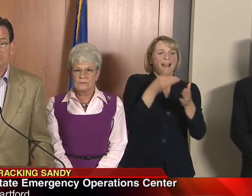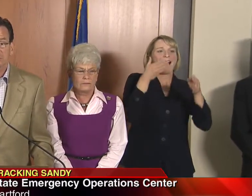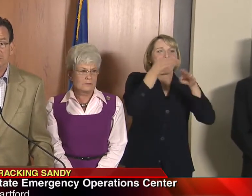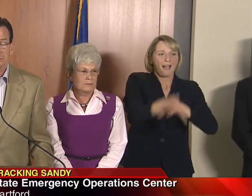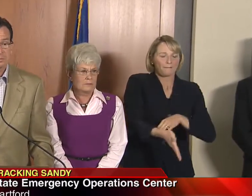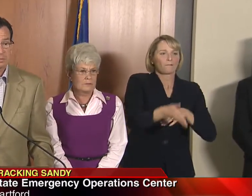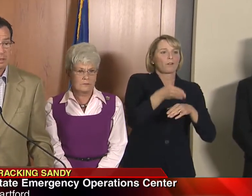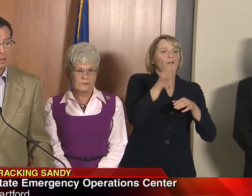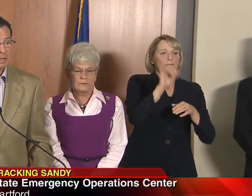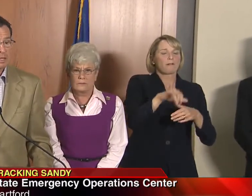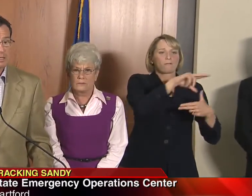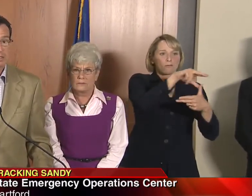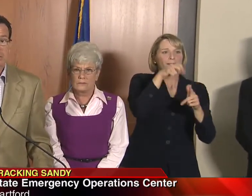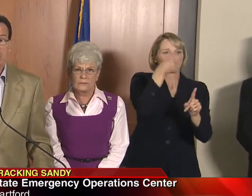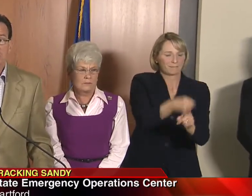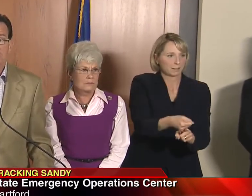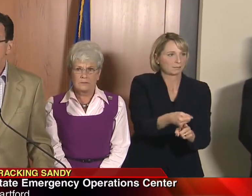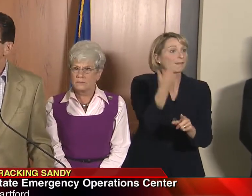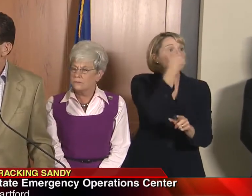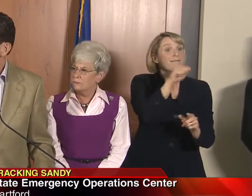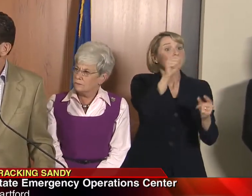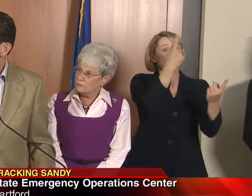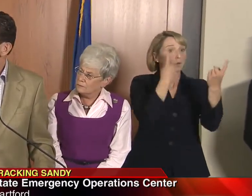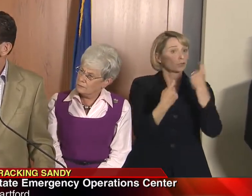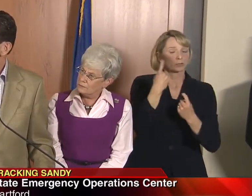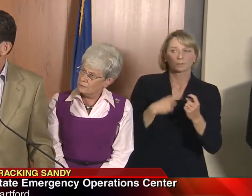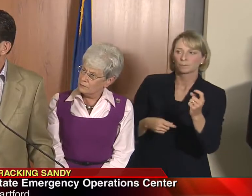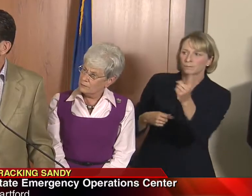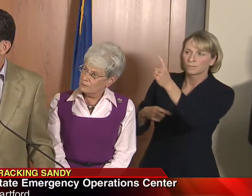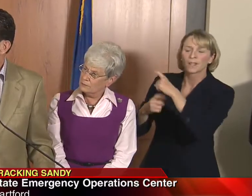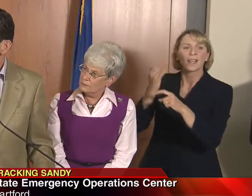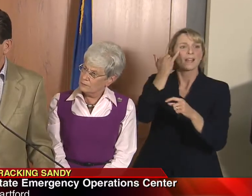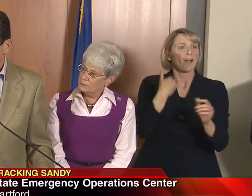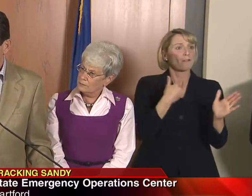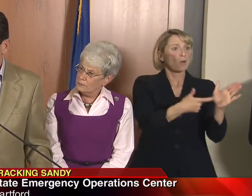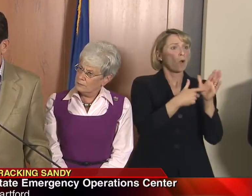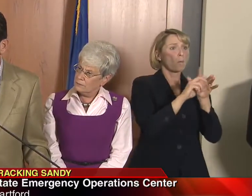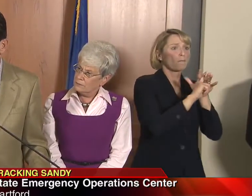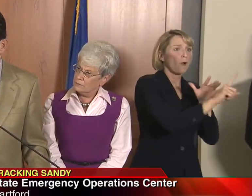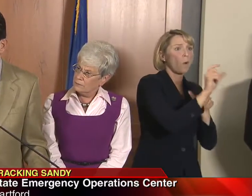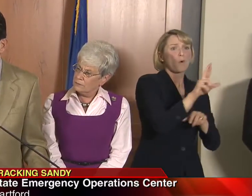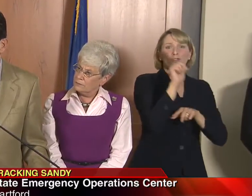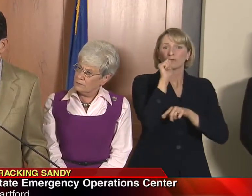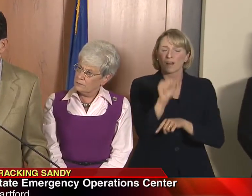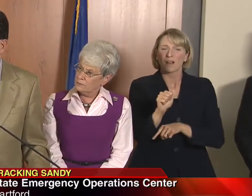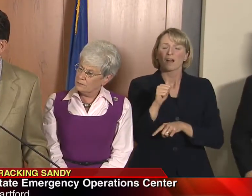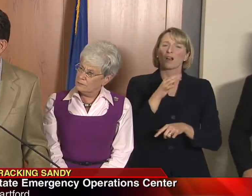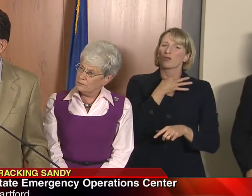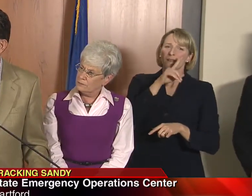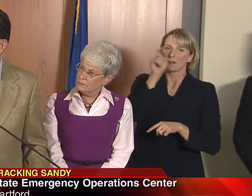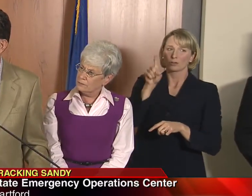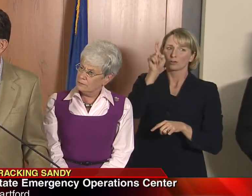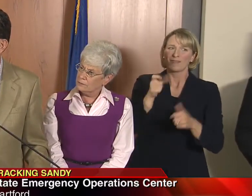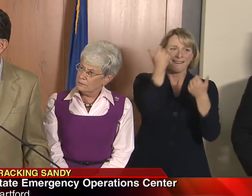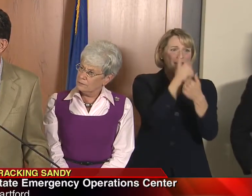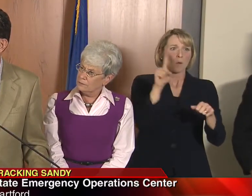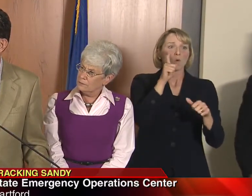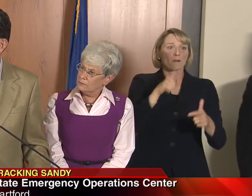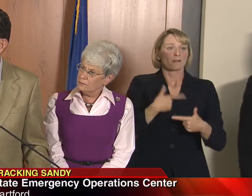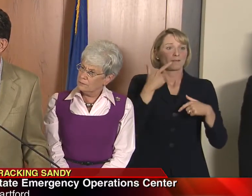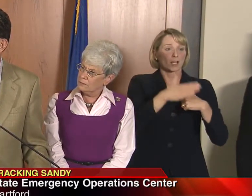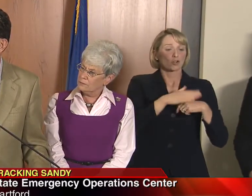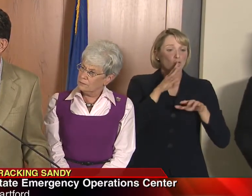landfall. Any additional questions? Whether there's a mandatory evacuation or not, should anyone on the